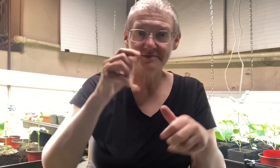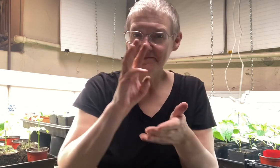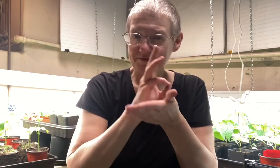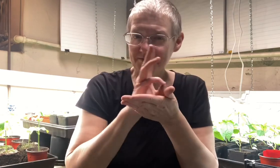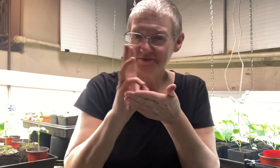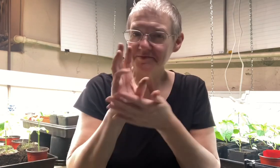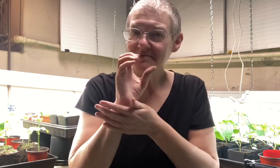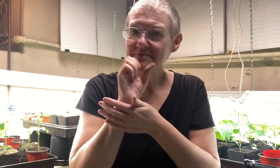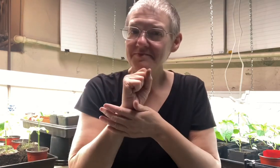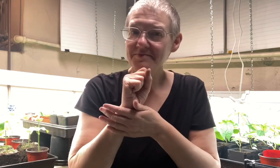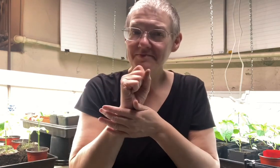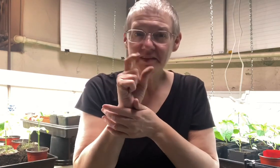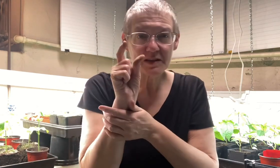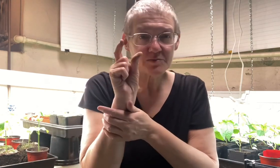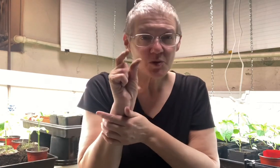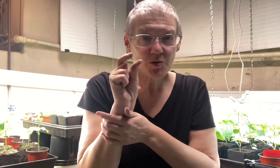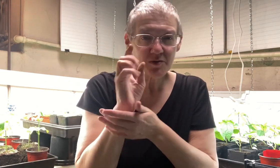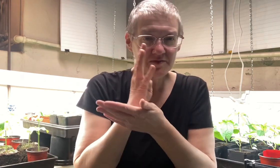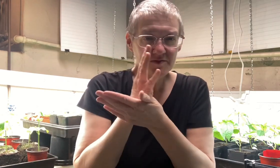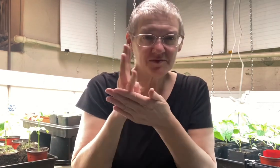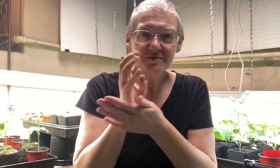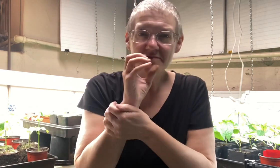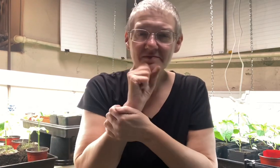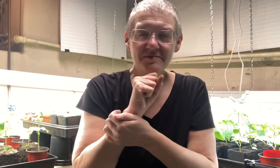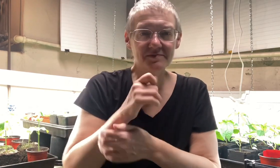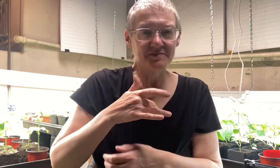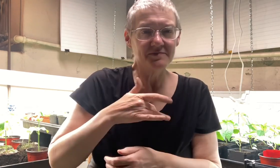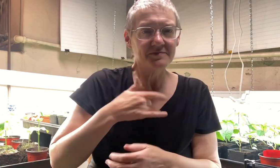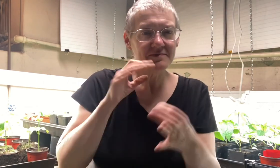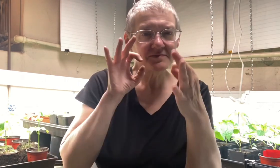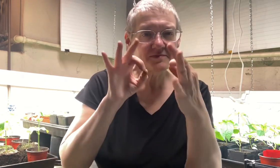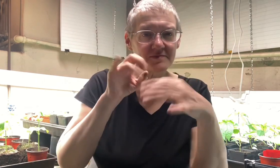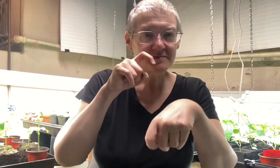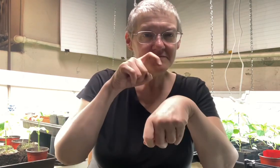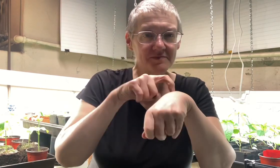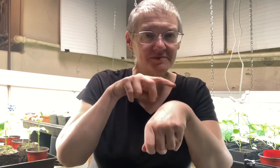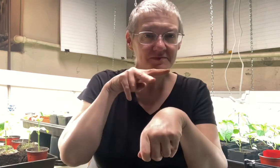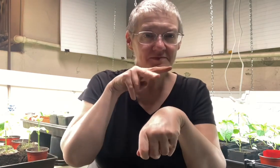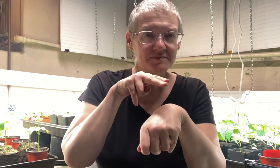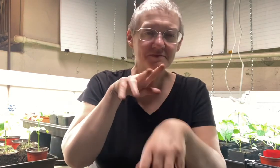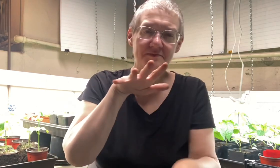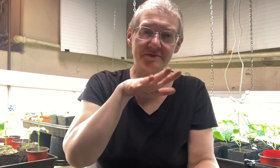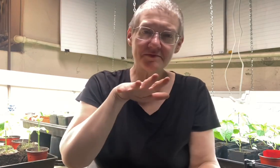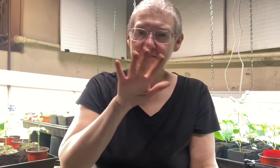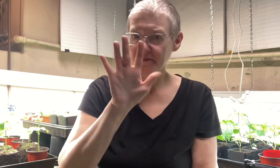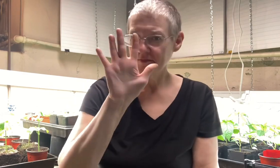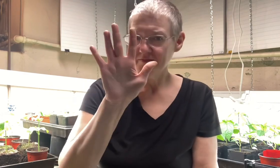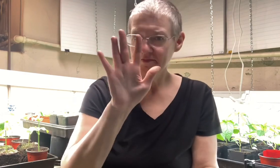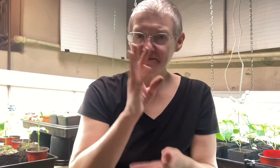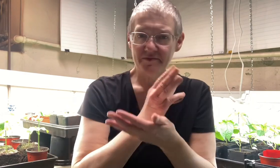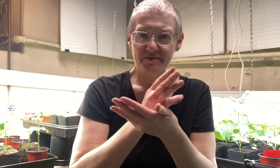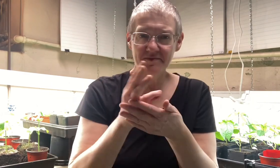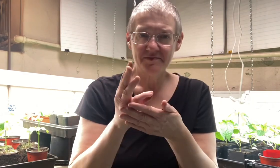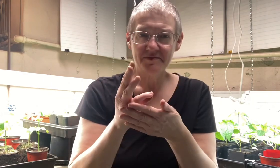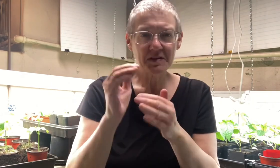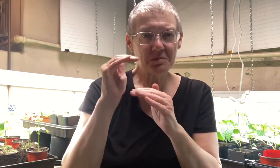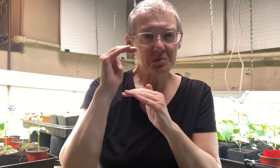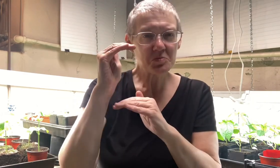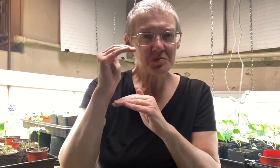time. The biggest ones are 6 weeks old and the smallest are 4. And I feel the in-between size at about 5 weeks, that's